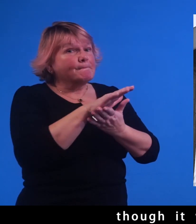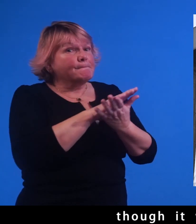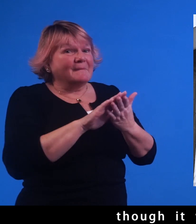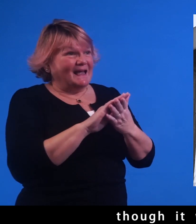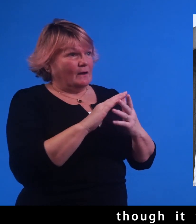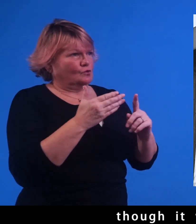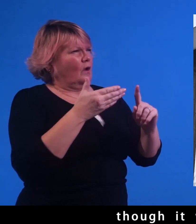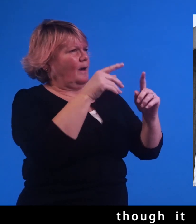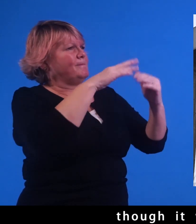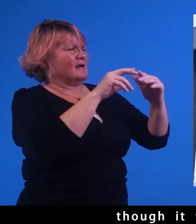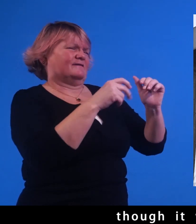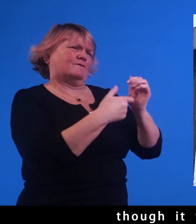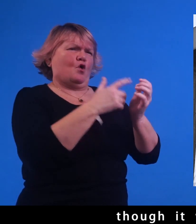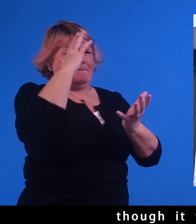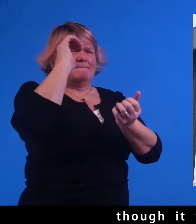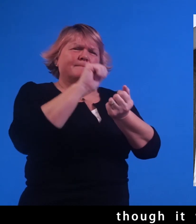to be a memorial or a celebration.